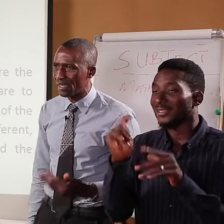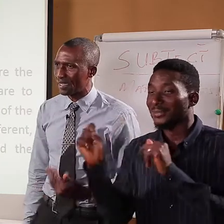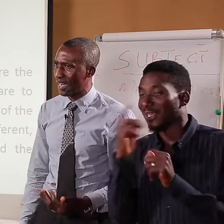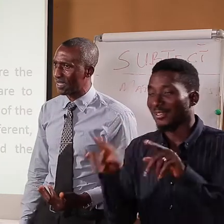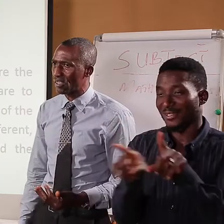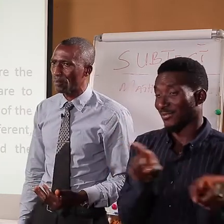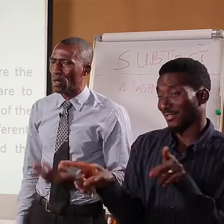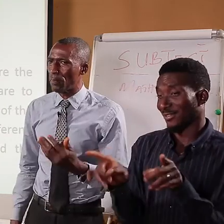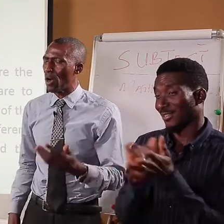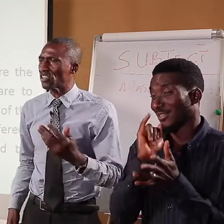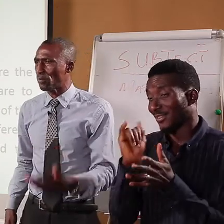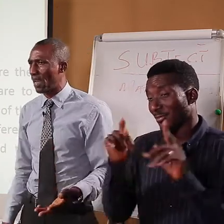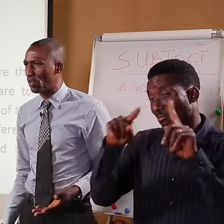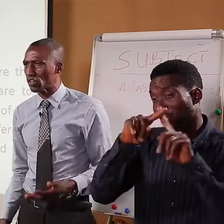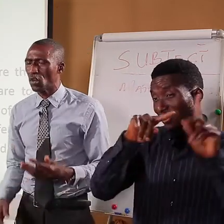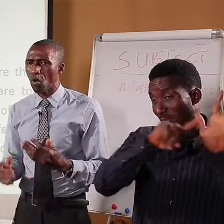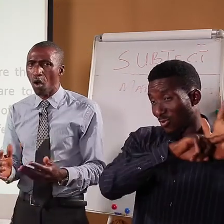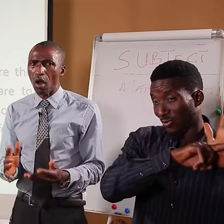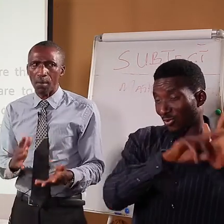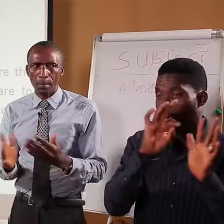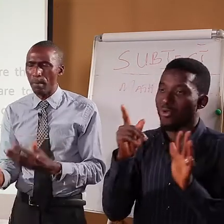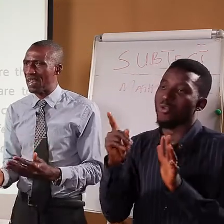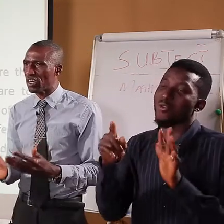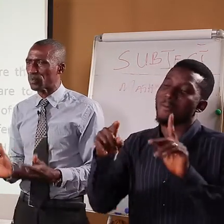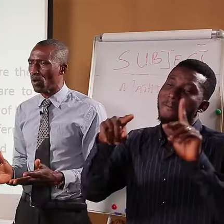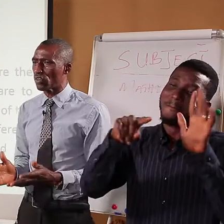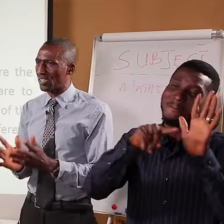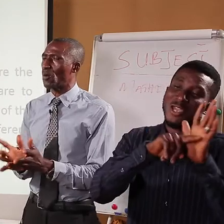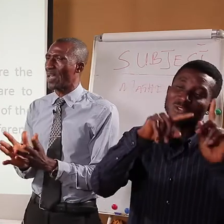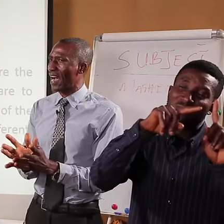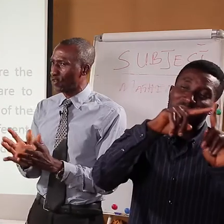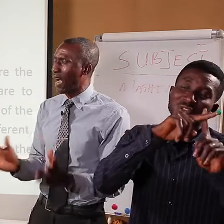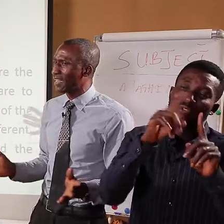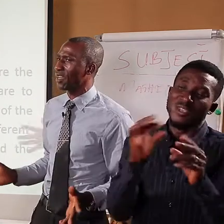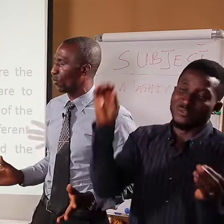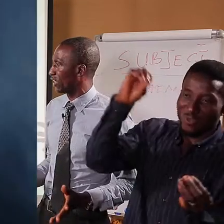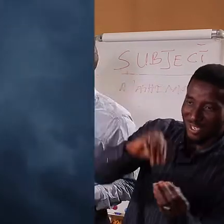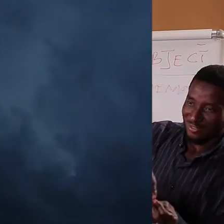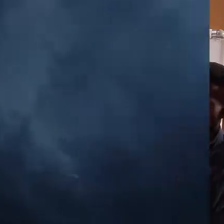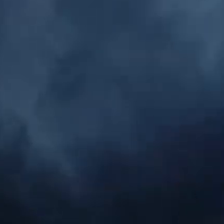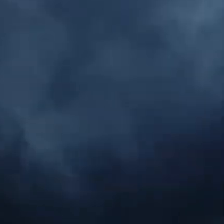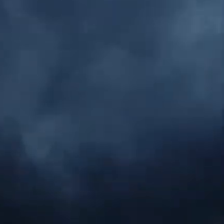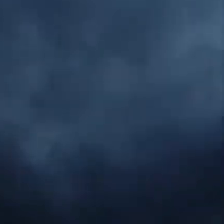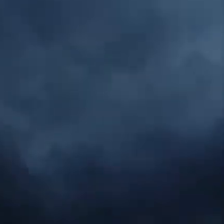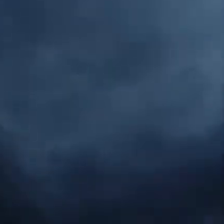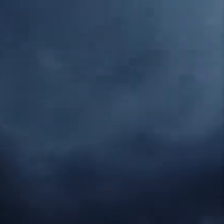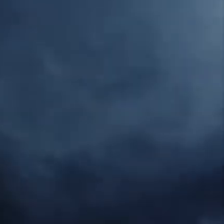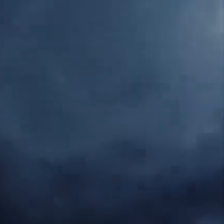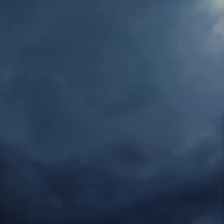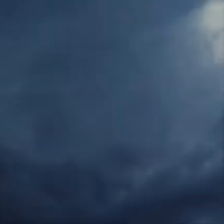different, that is plus minus or minus plus, then we are to add the equations.